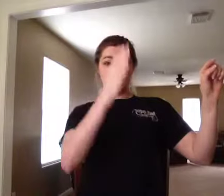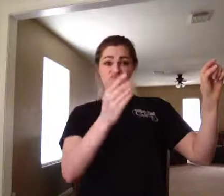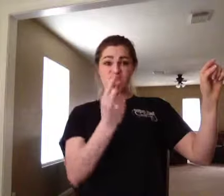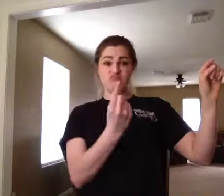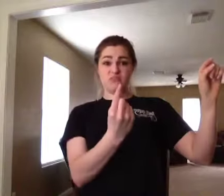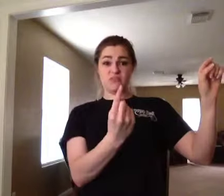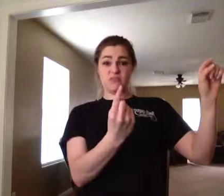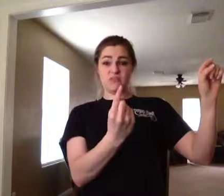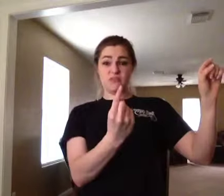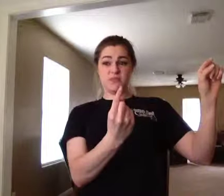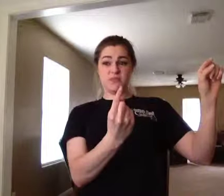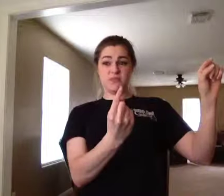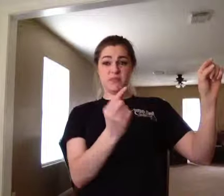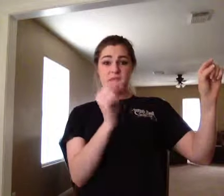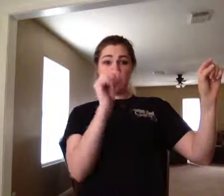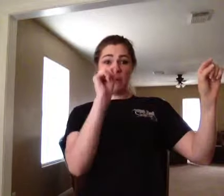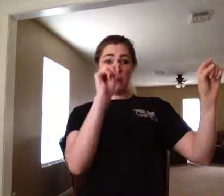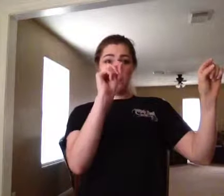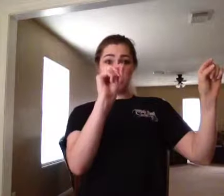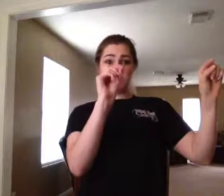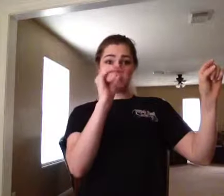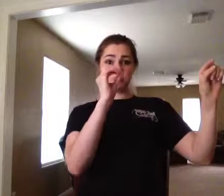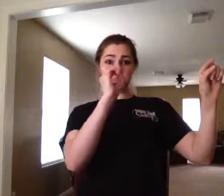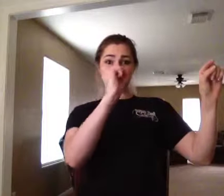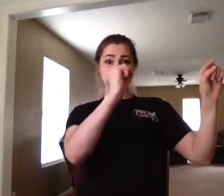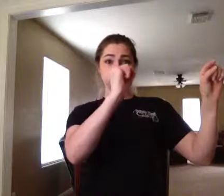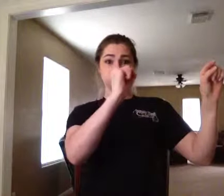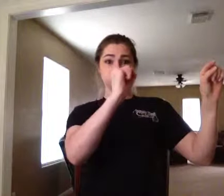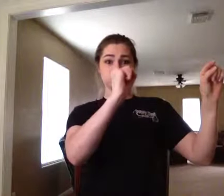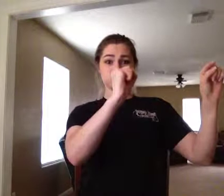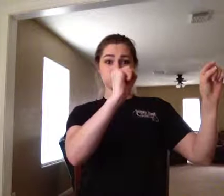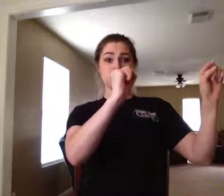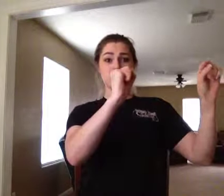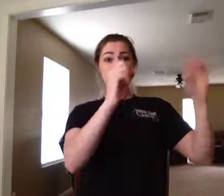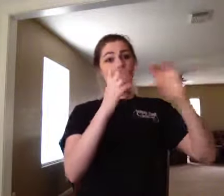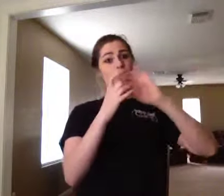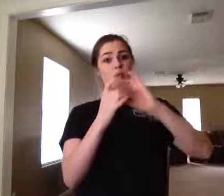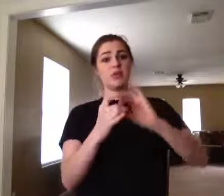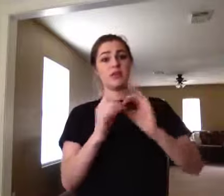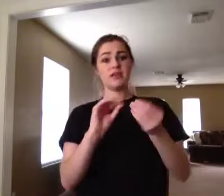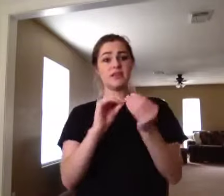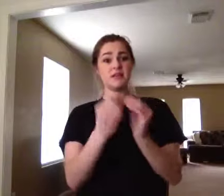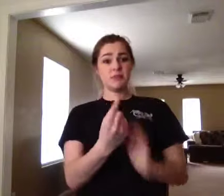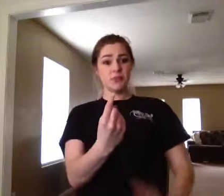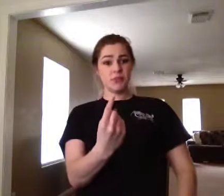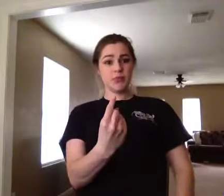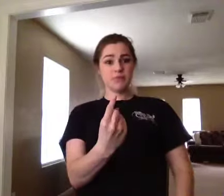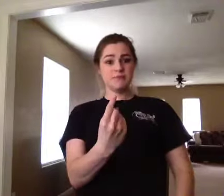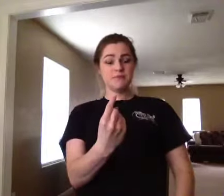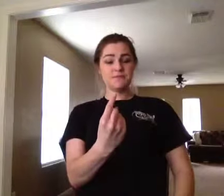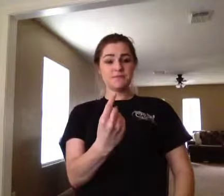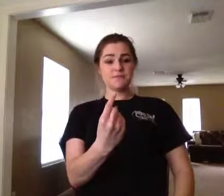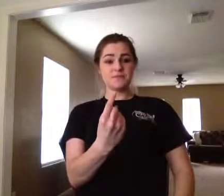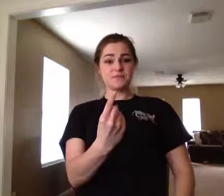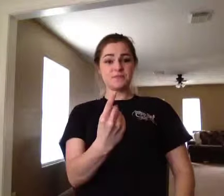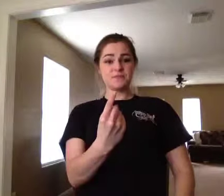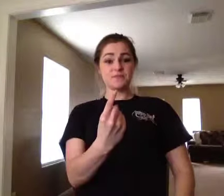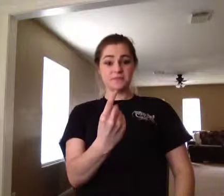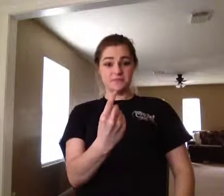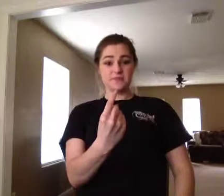the number line that corresponds right with it. And that point represents 1. Okay, I want you to